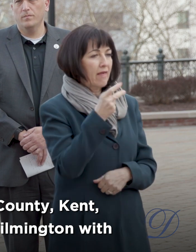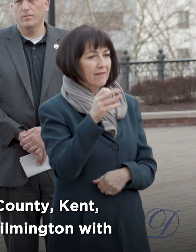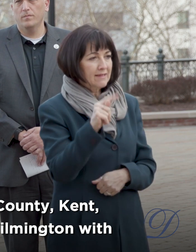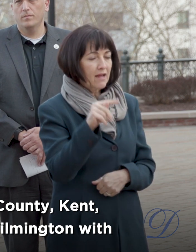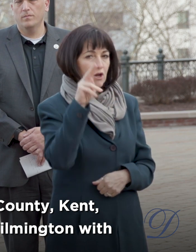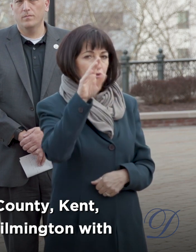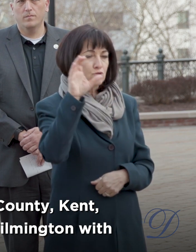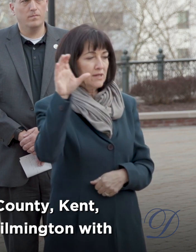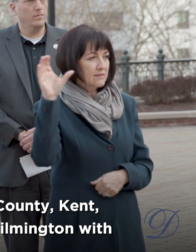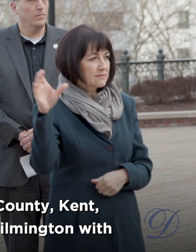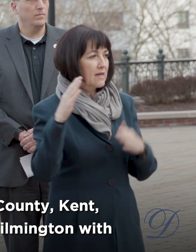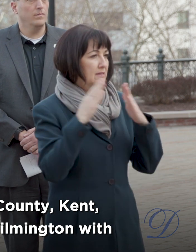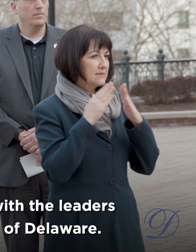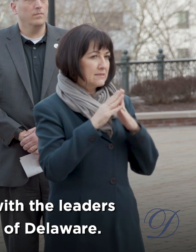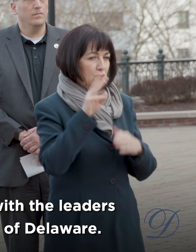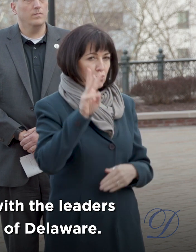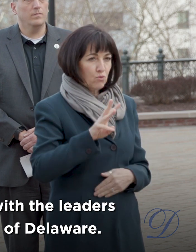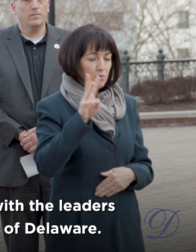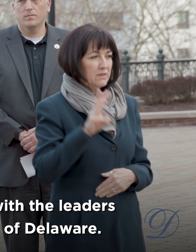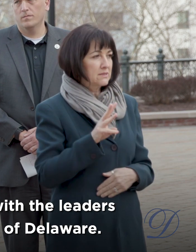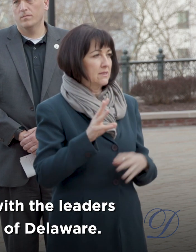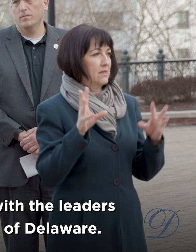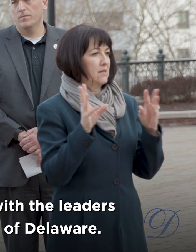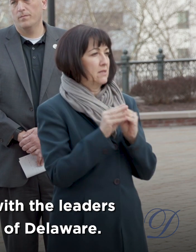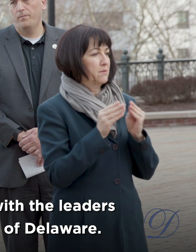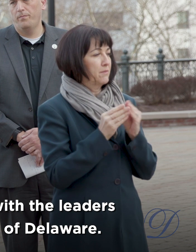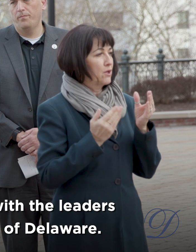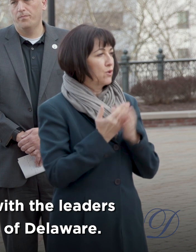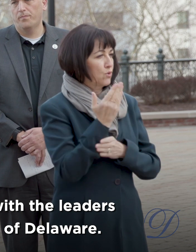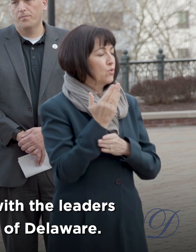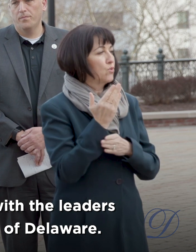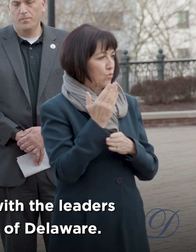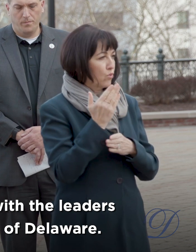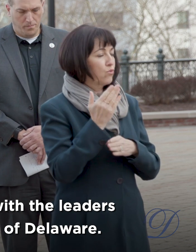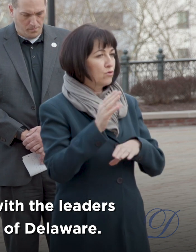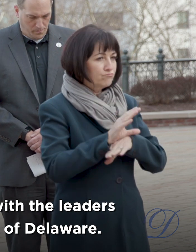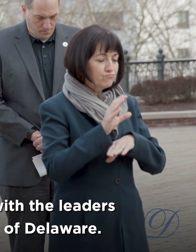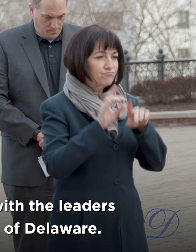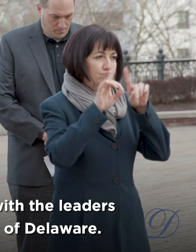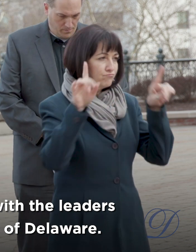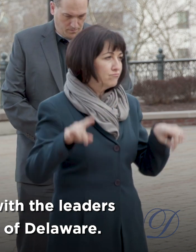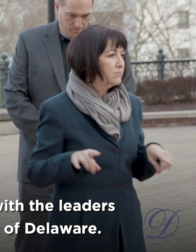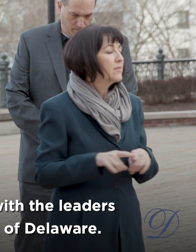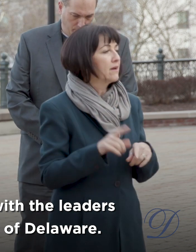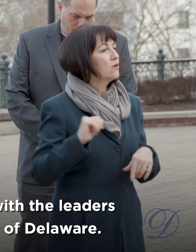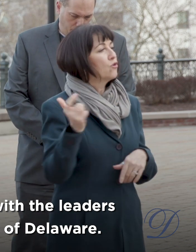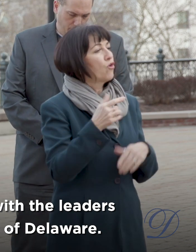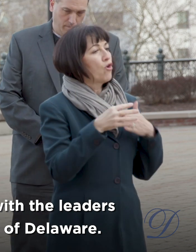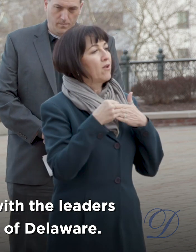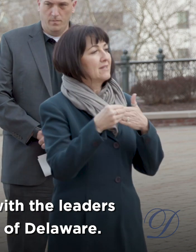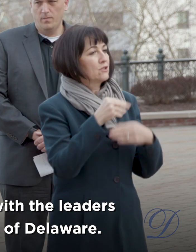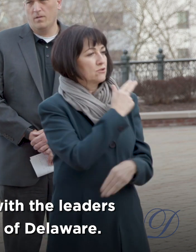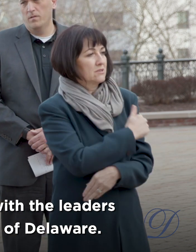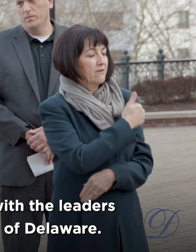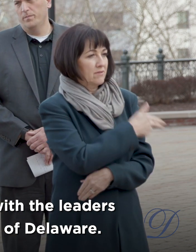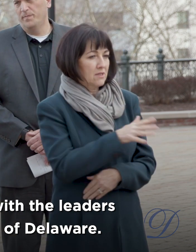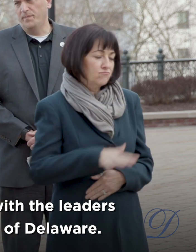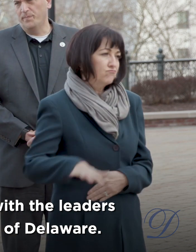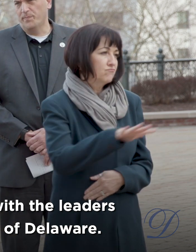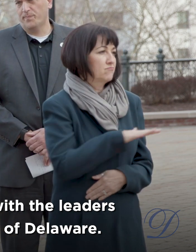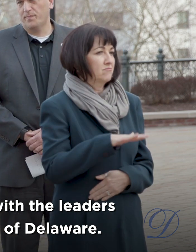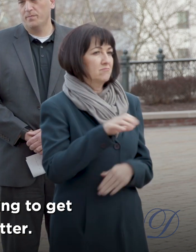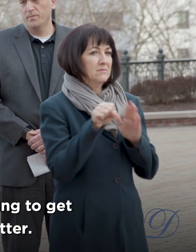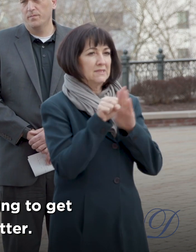Newcastle County, the city of Wilmington, with our school superintendents, and with the leaders of the hospitals across the state of